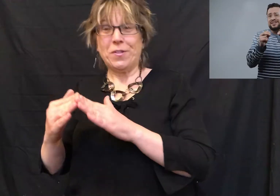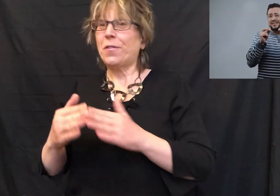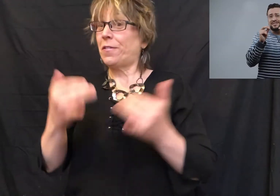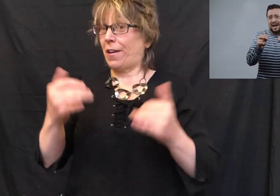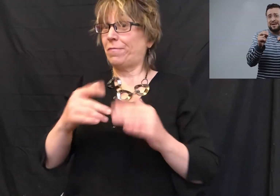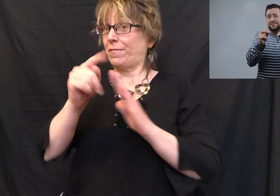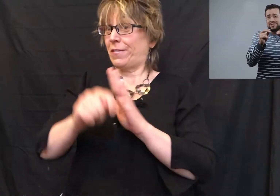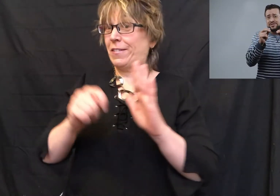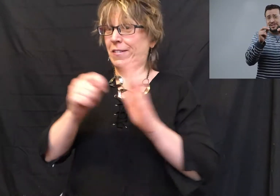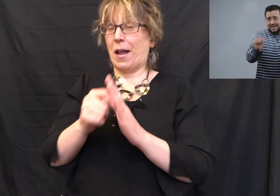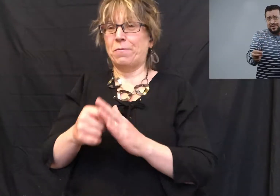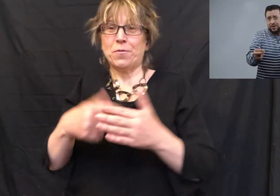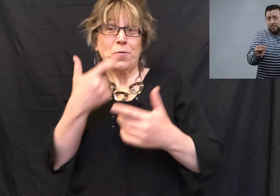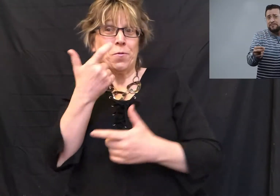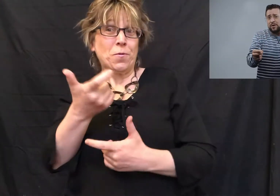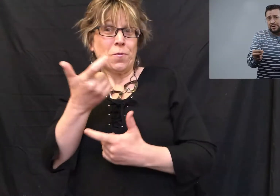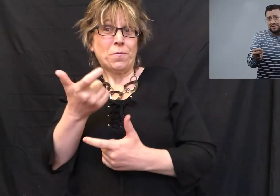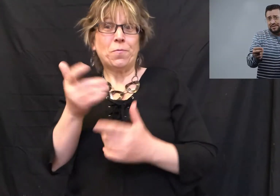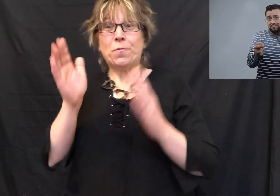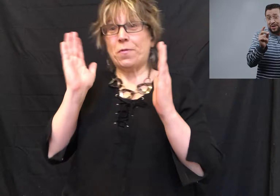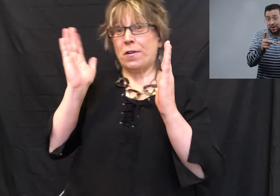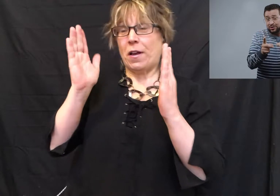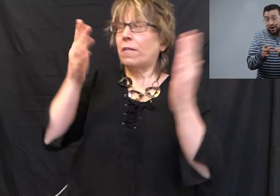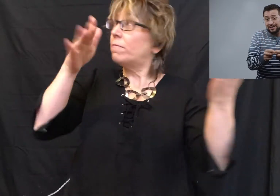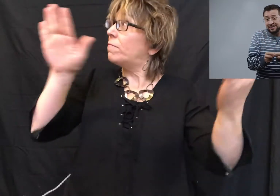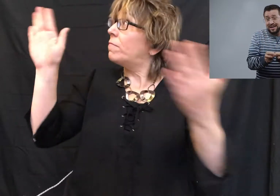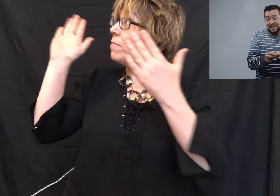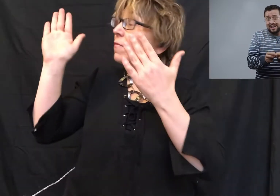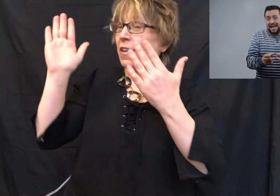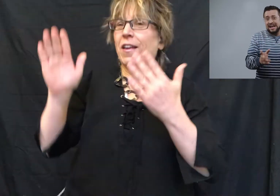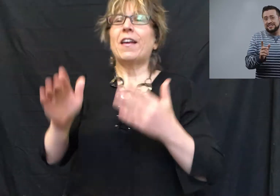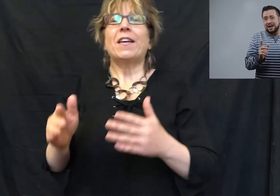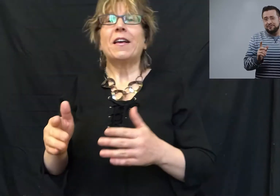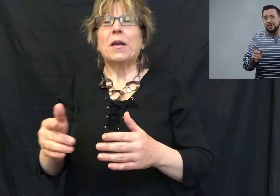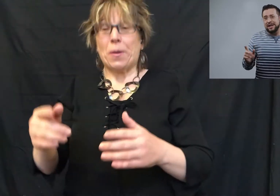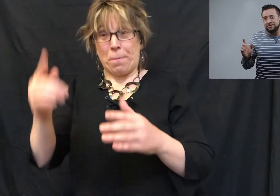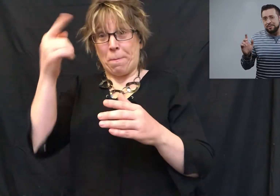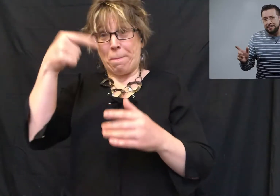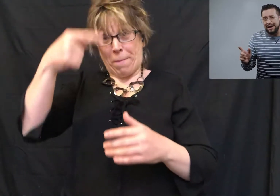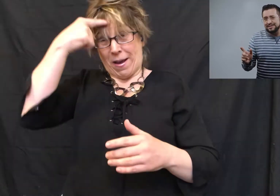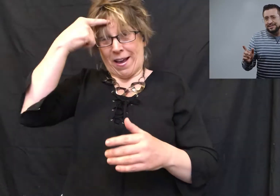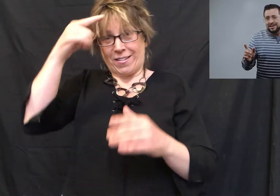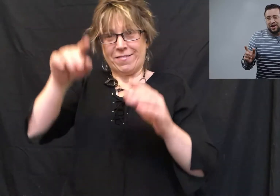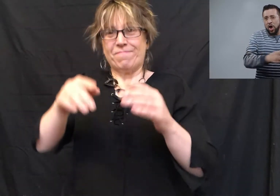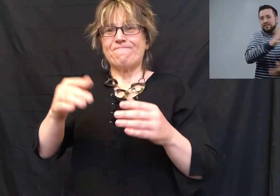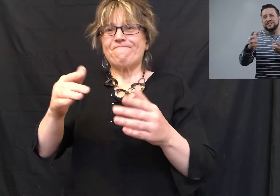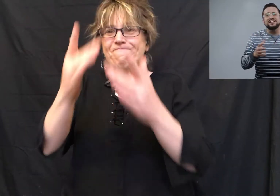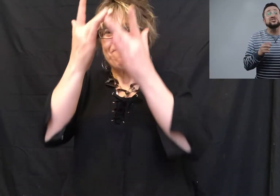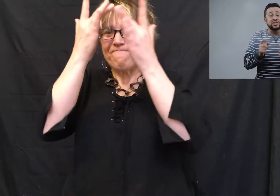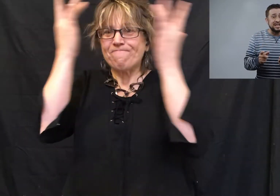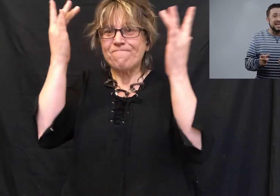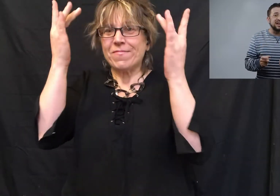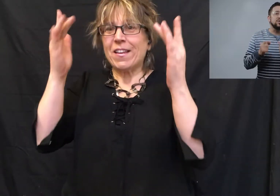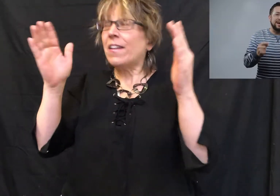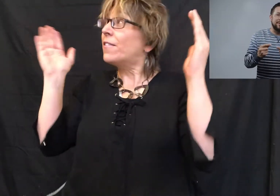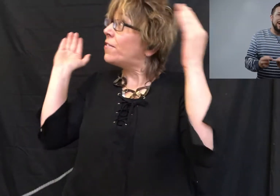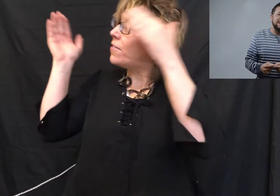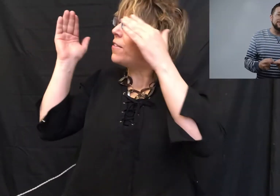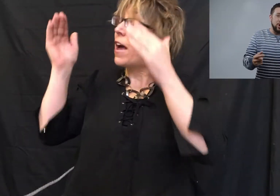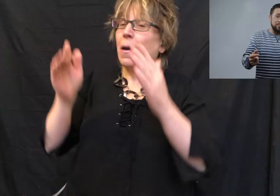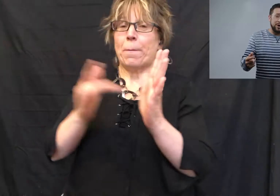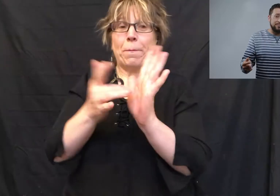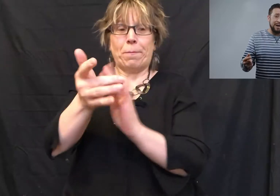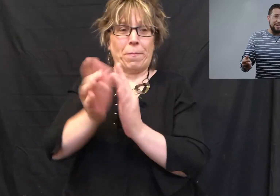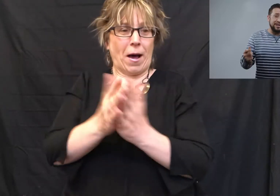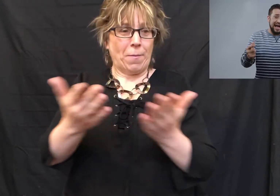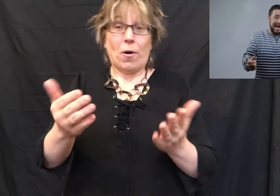So now let's take this time together to refocus, encourage our hearts, cast out fear and lies from our minds. All of us, let's lean in, grab our